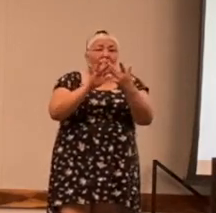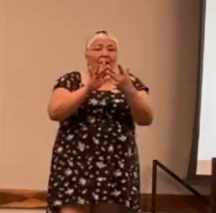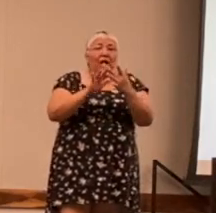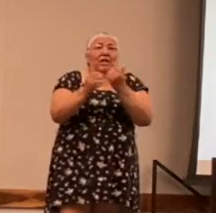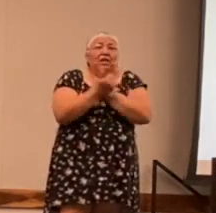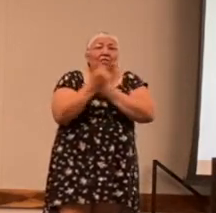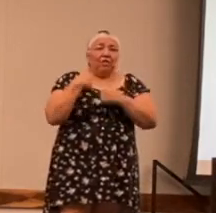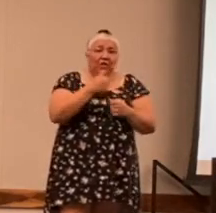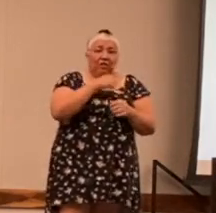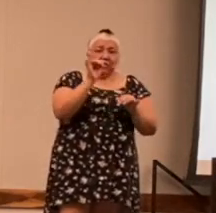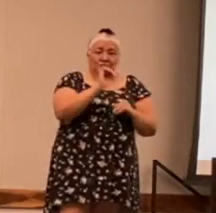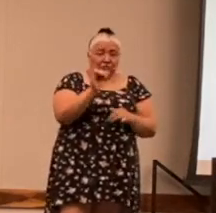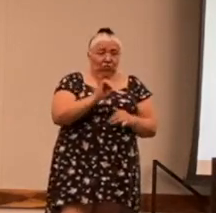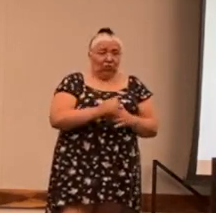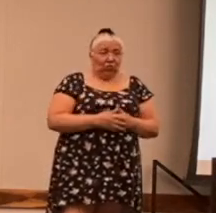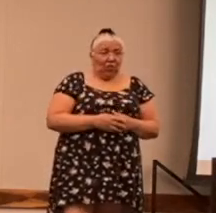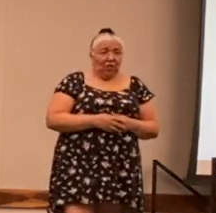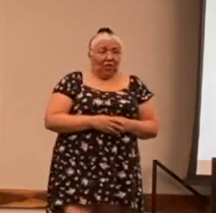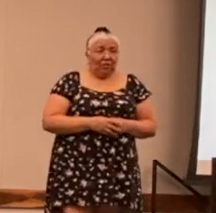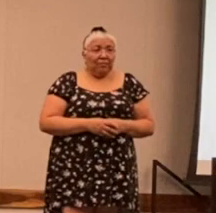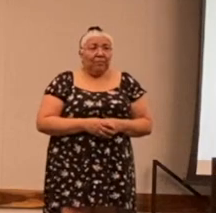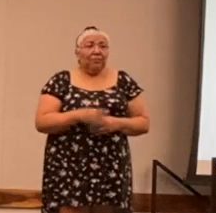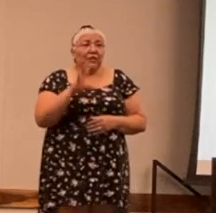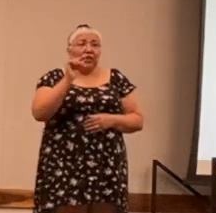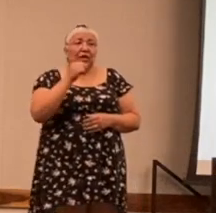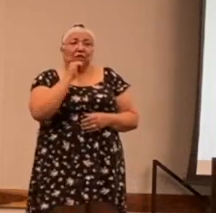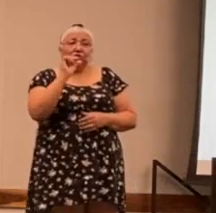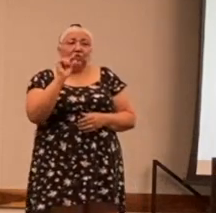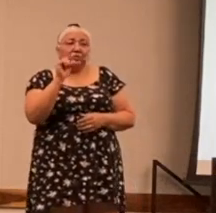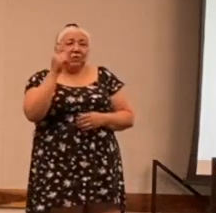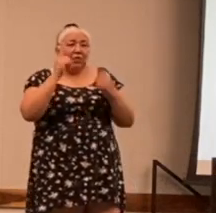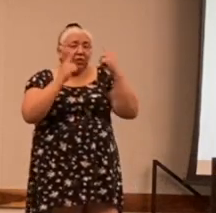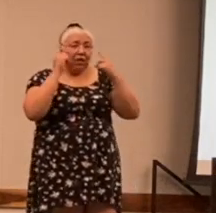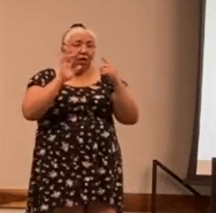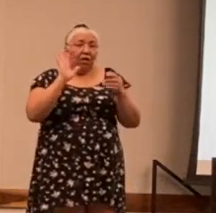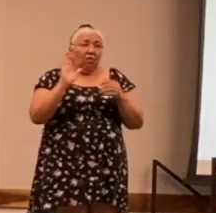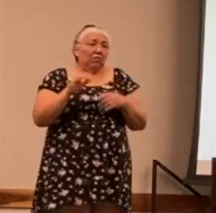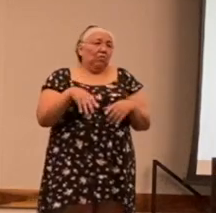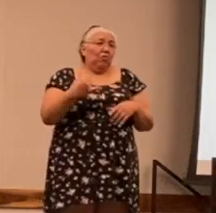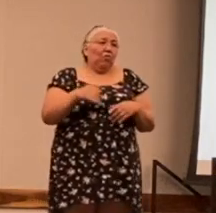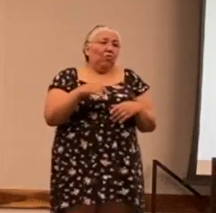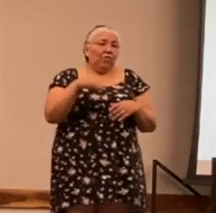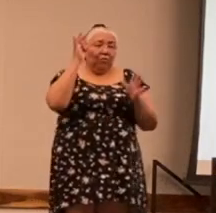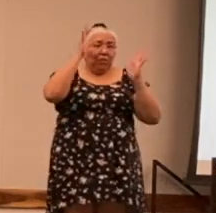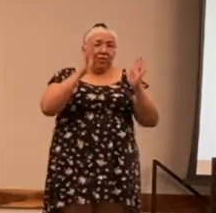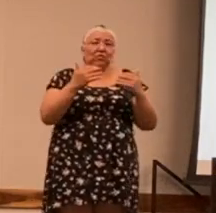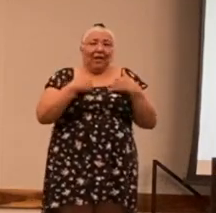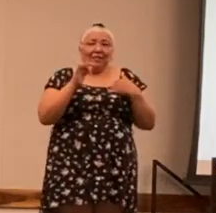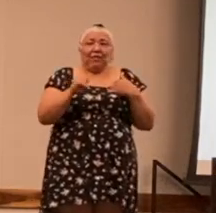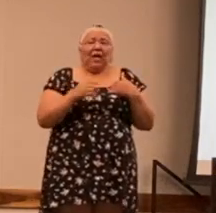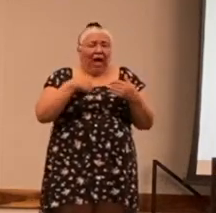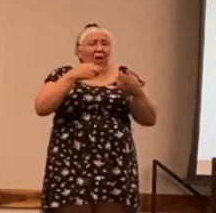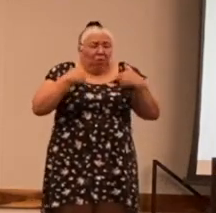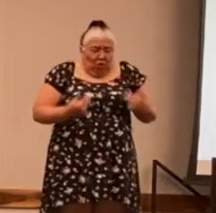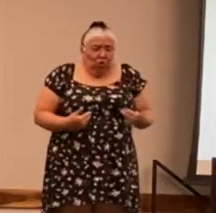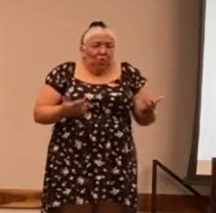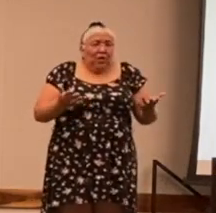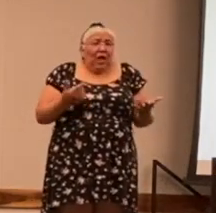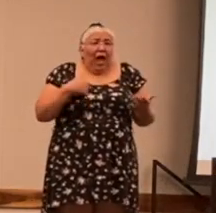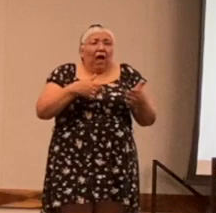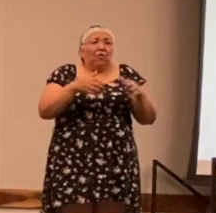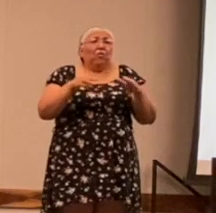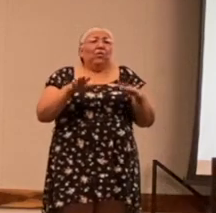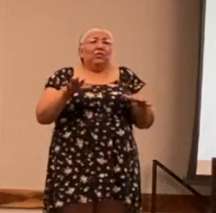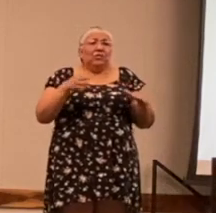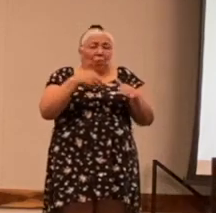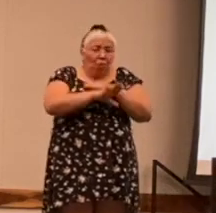on us too, right? And not just to be thinking that, oh, the pastors have got it all made. No, man, I'm human. Right? I was born the